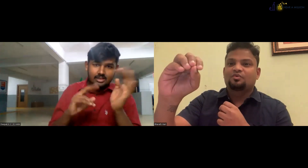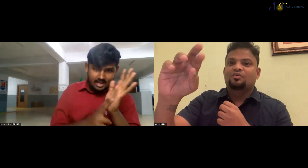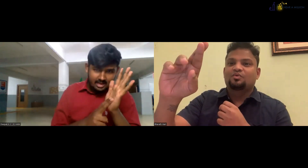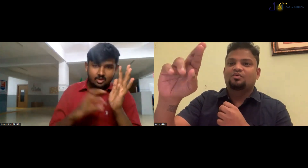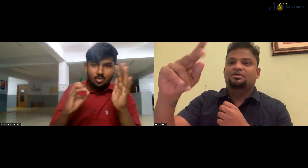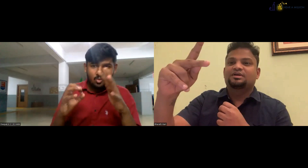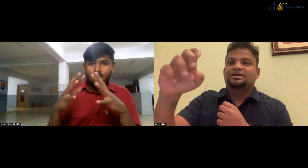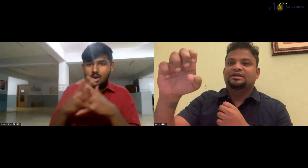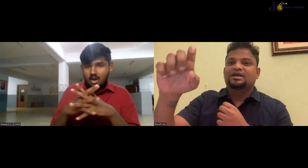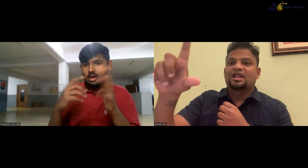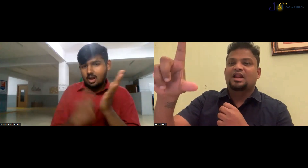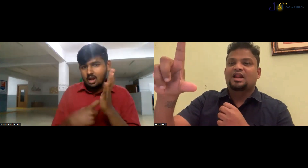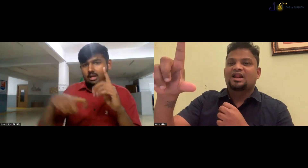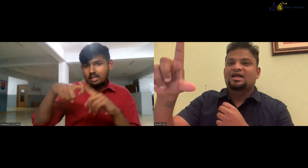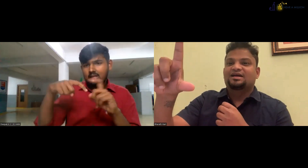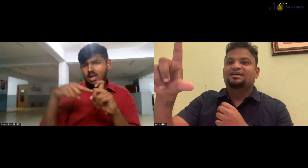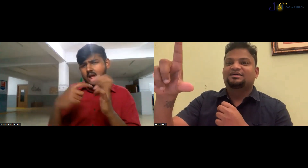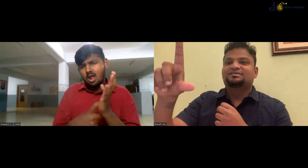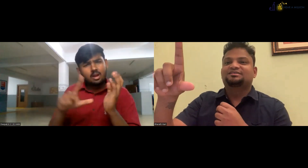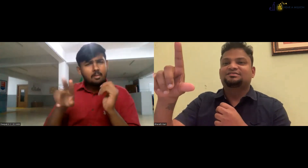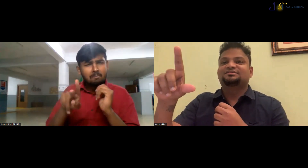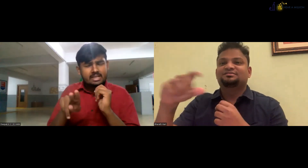Snorkeling. I did snorkeling.